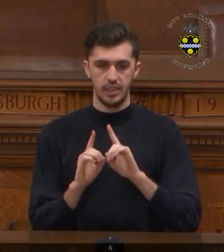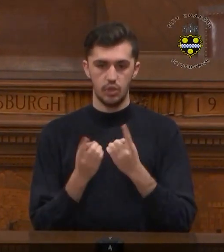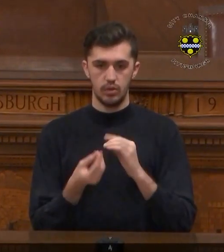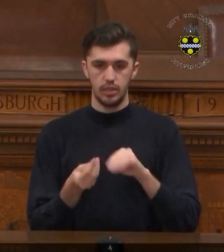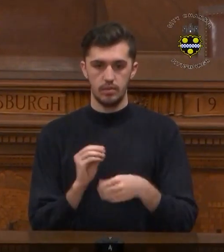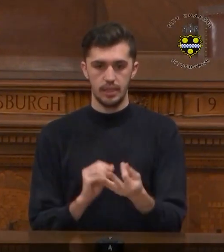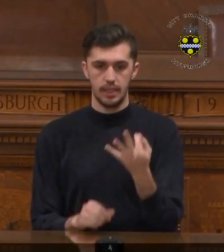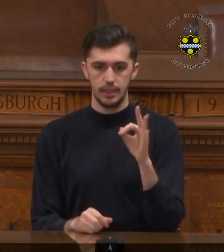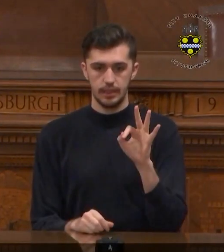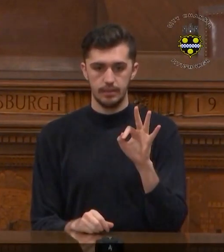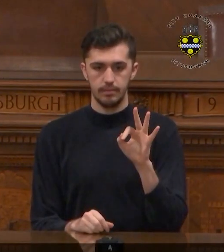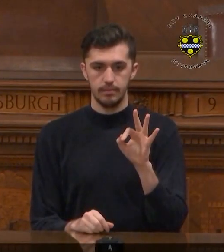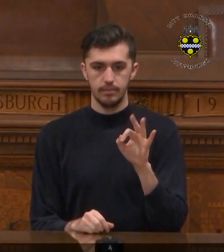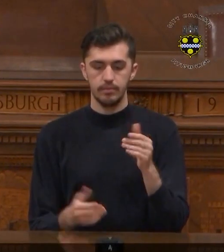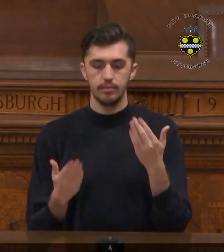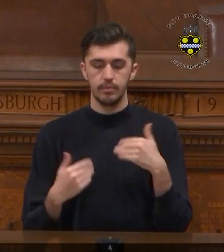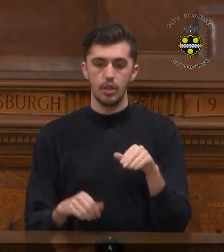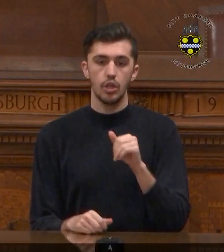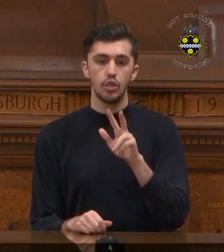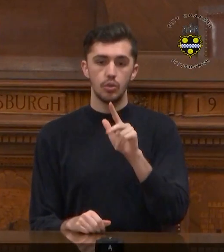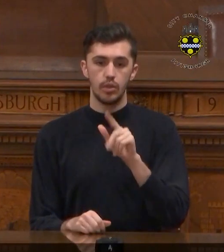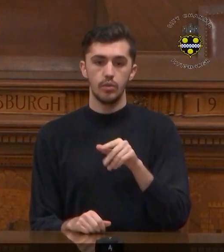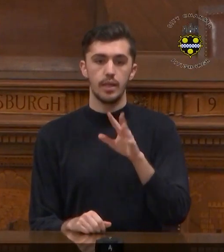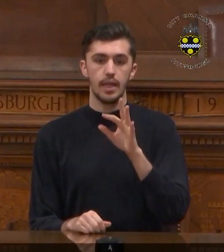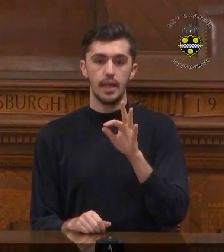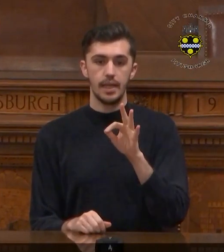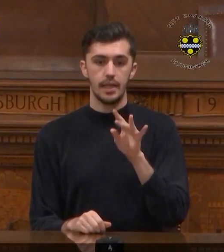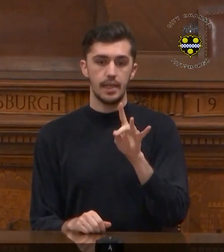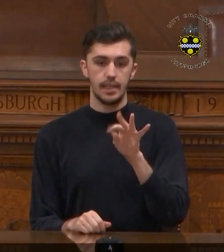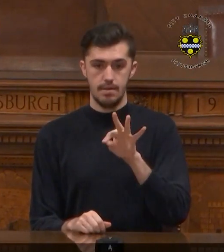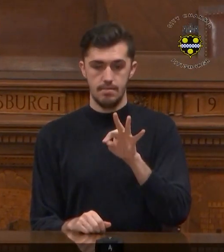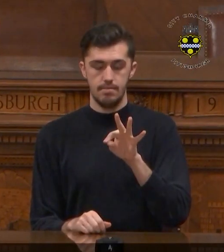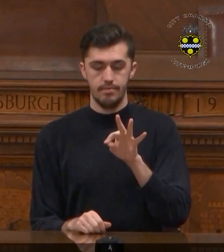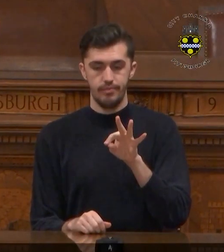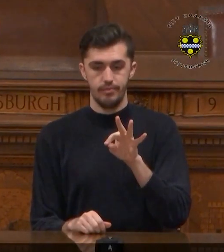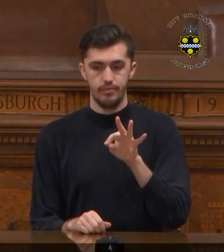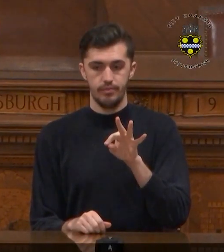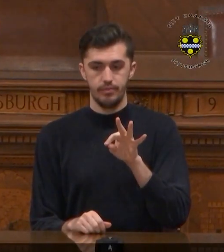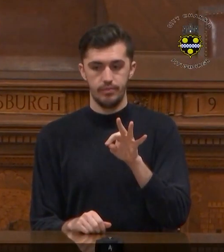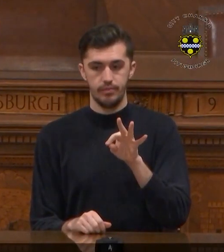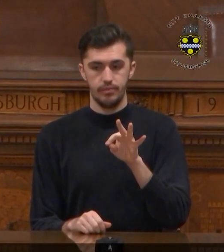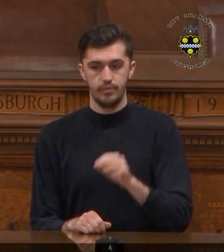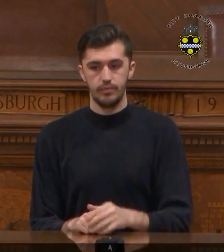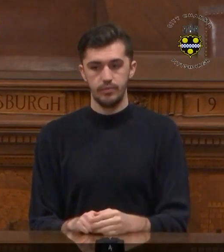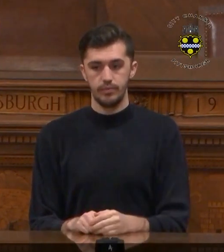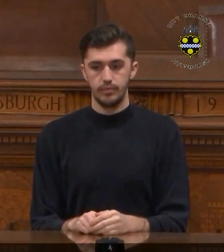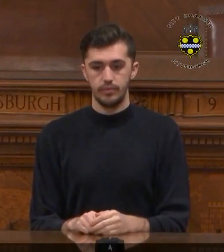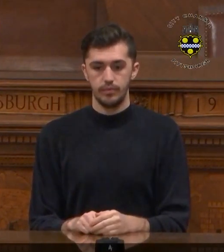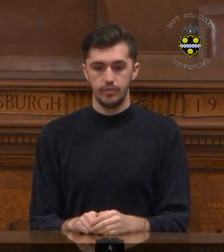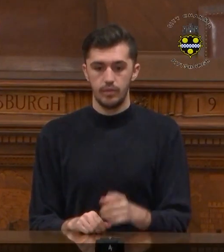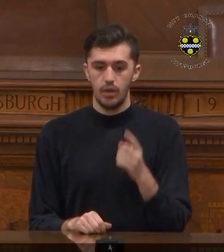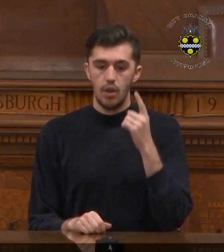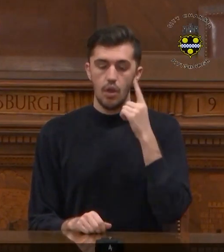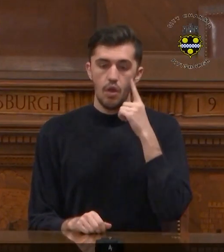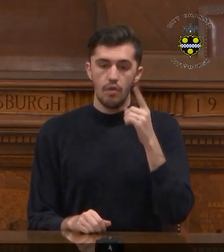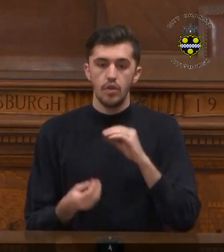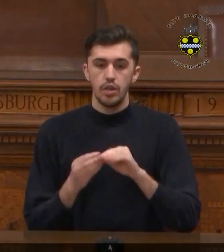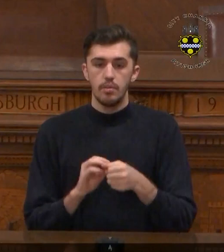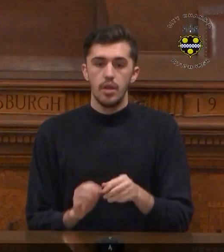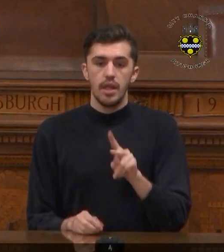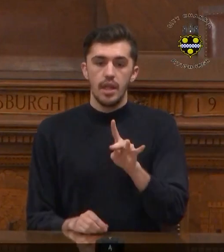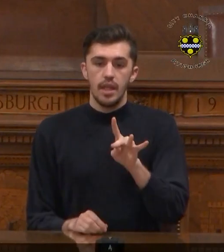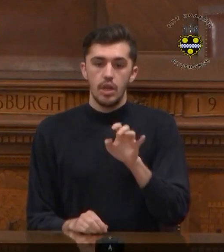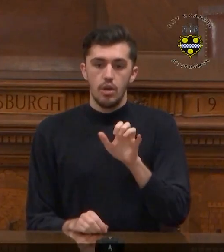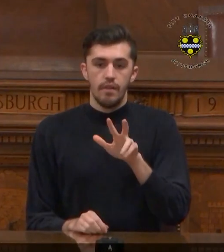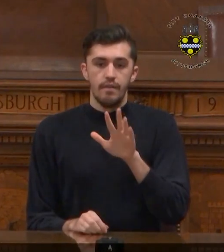Bill 2389, resolution further amending and supplementing Resolution Number 855 of